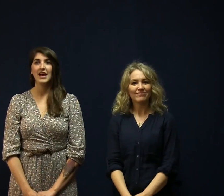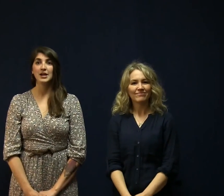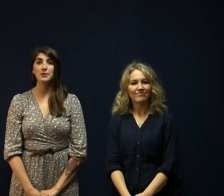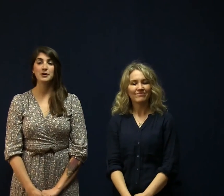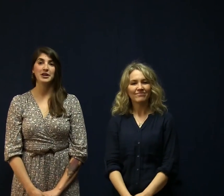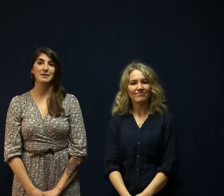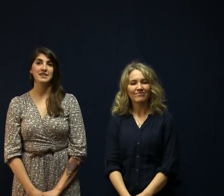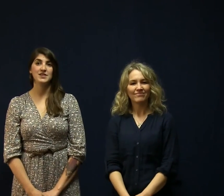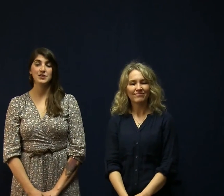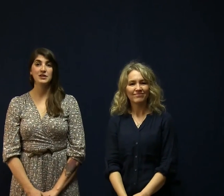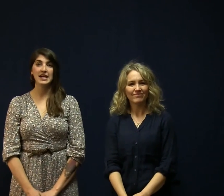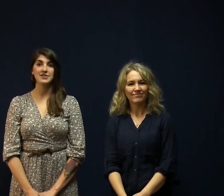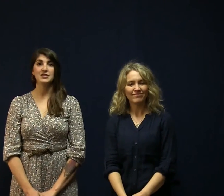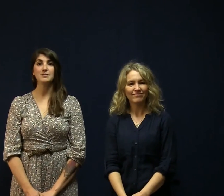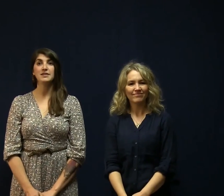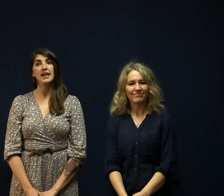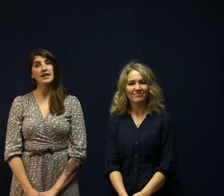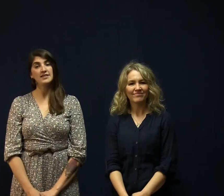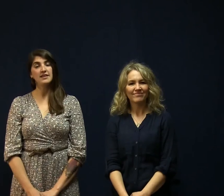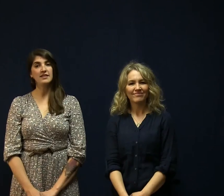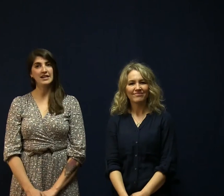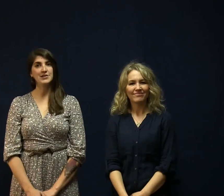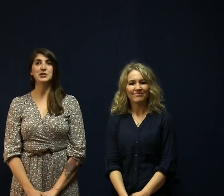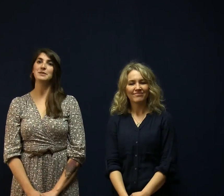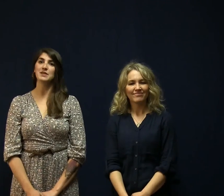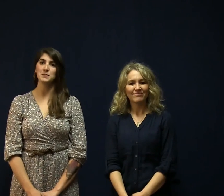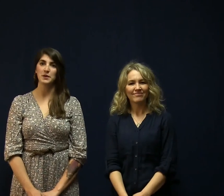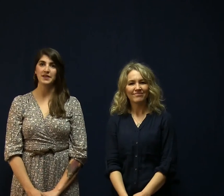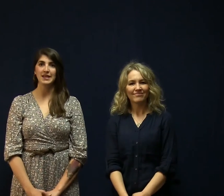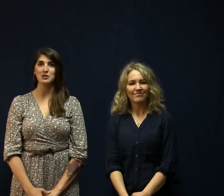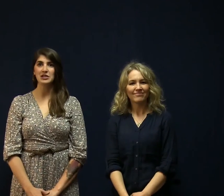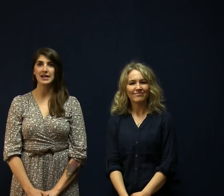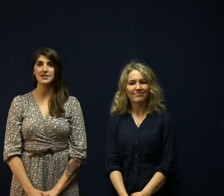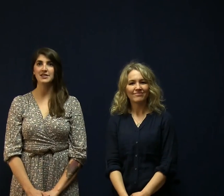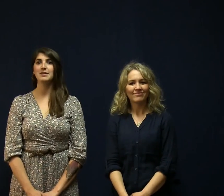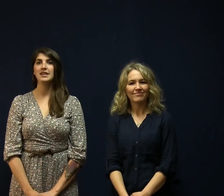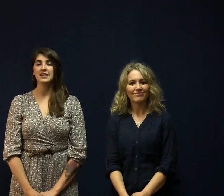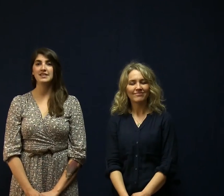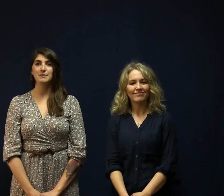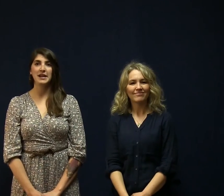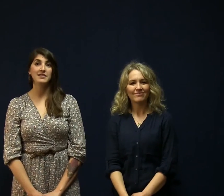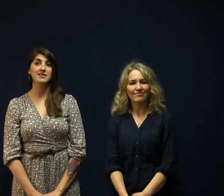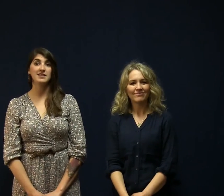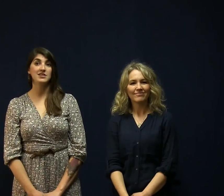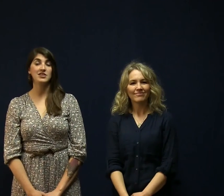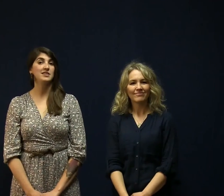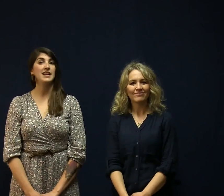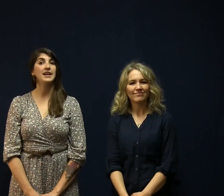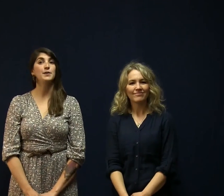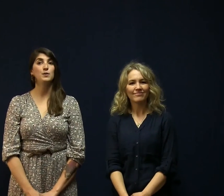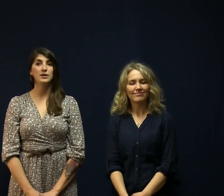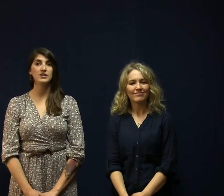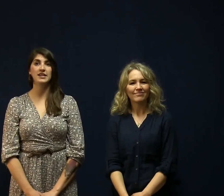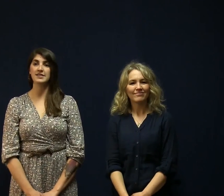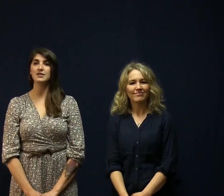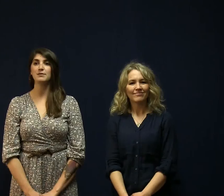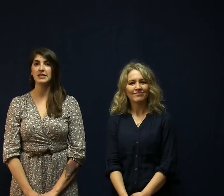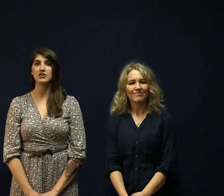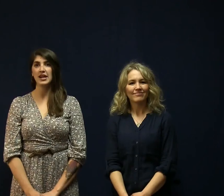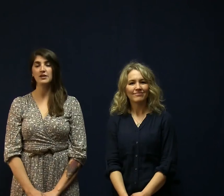Our program has 2 classrooms, an ASL classroom and a spoken language classroom. It's the parents' decision to decide which classroom their child